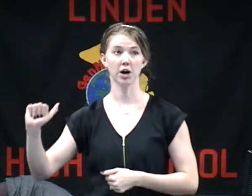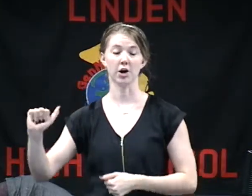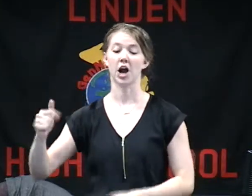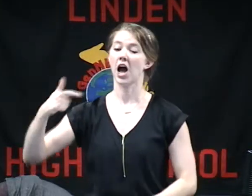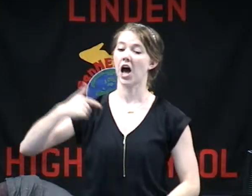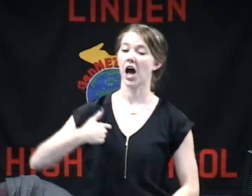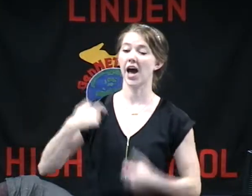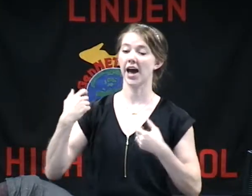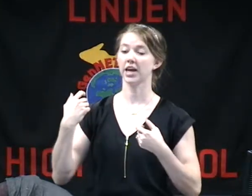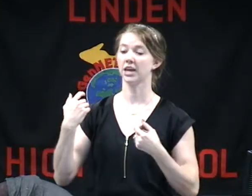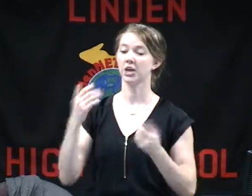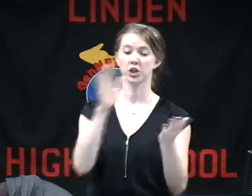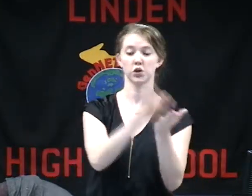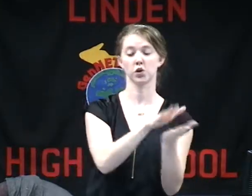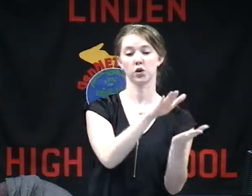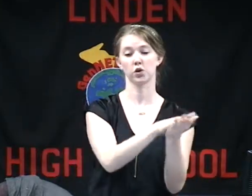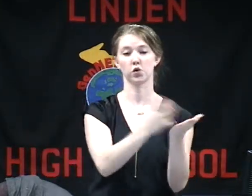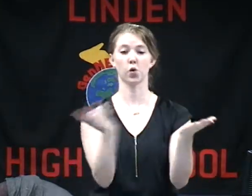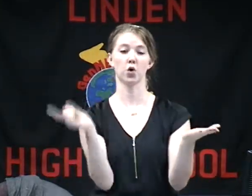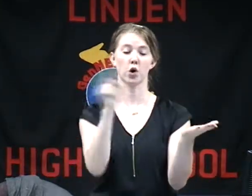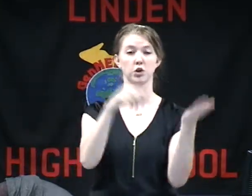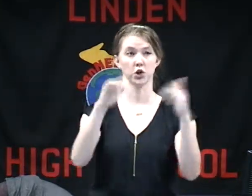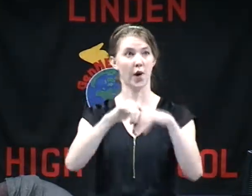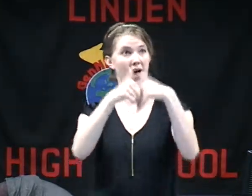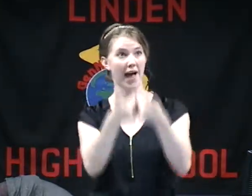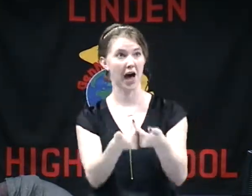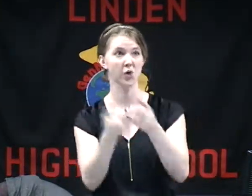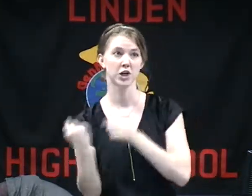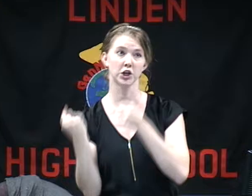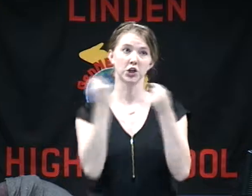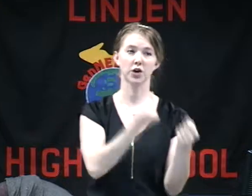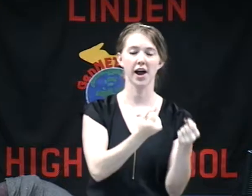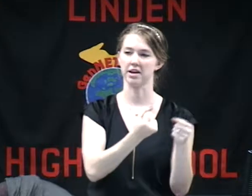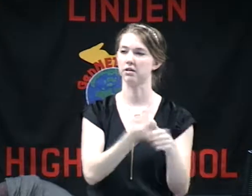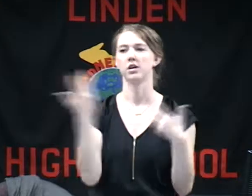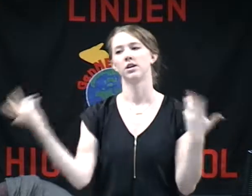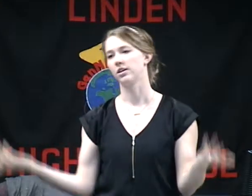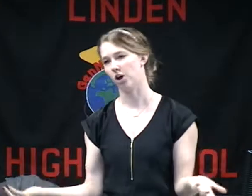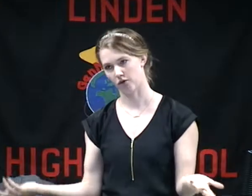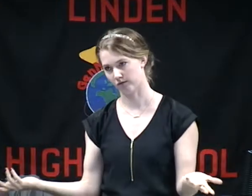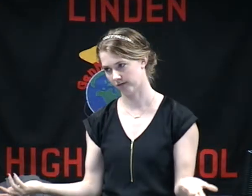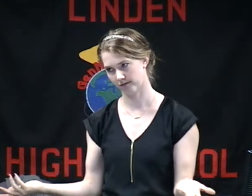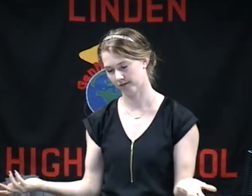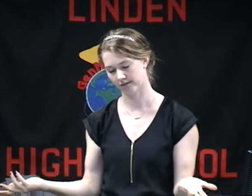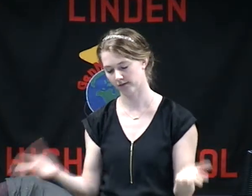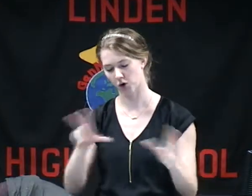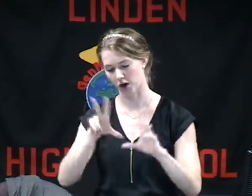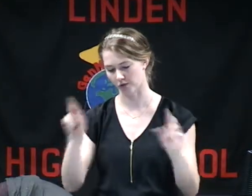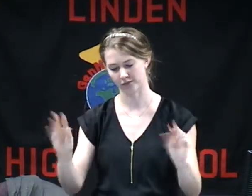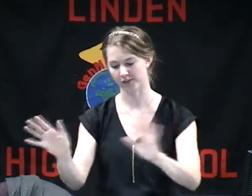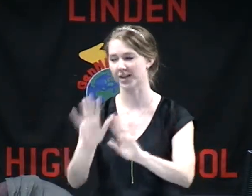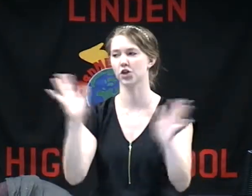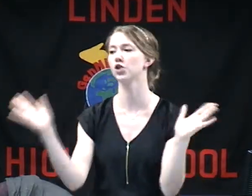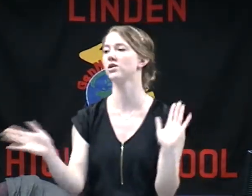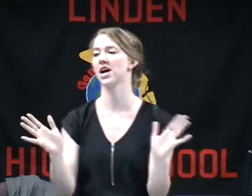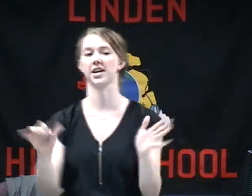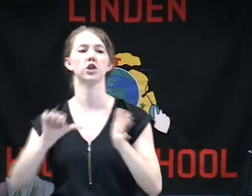Arbor. I school go to how? Drive. No. No. That's too redundant. Use